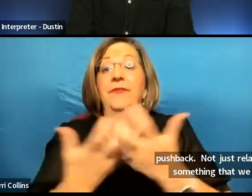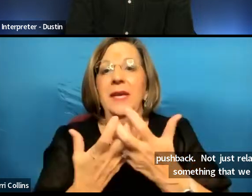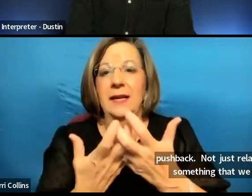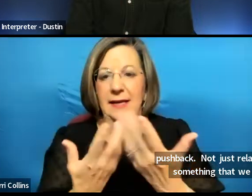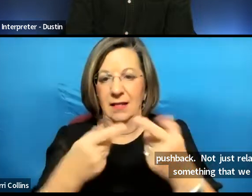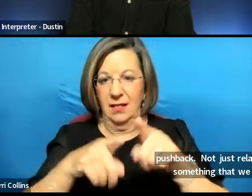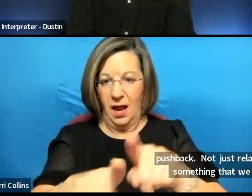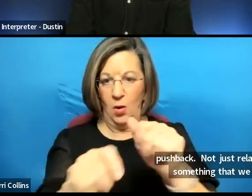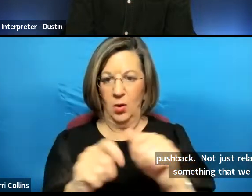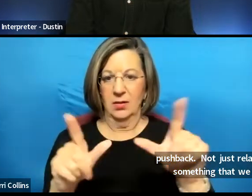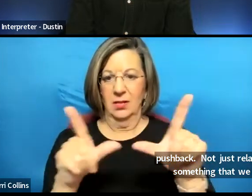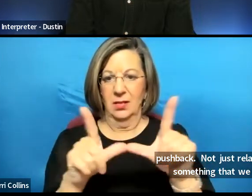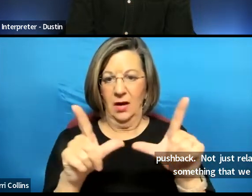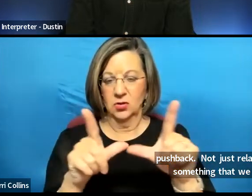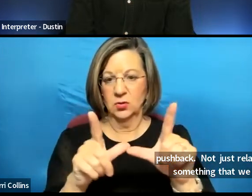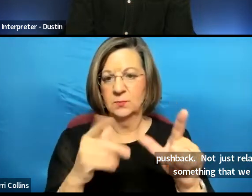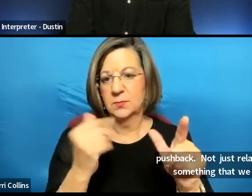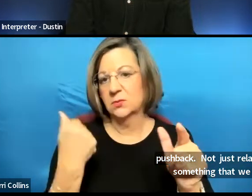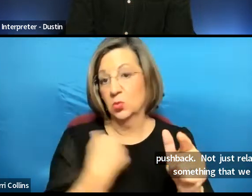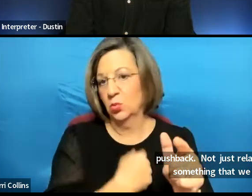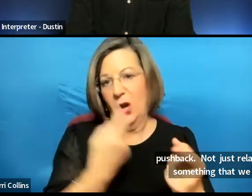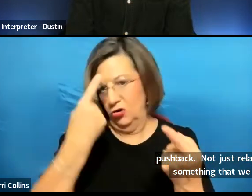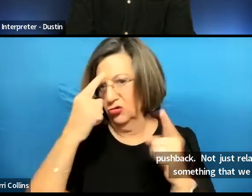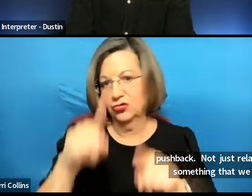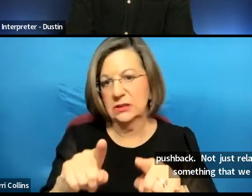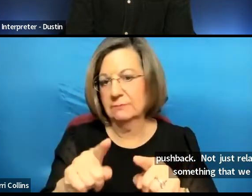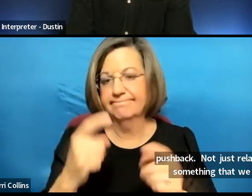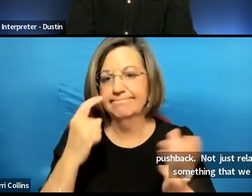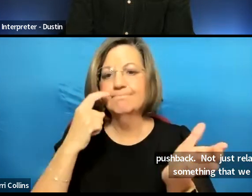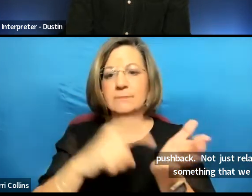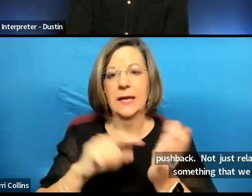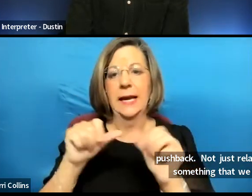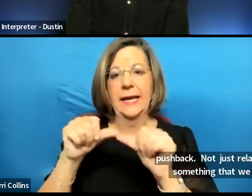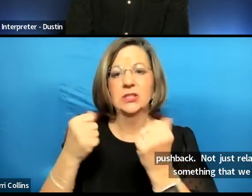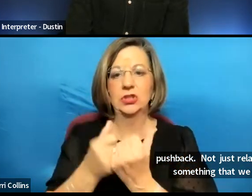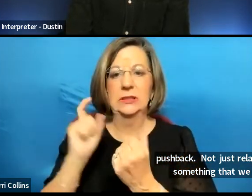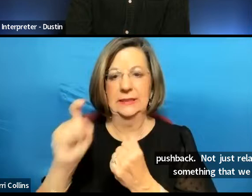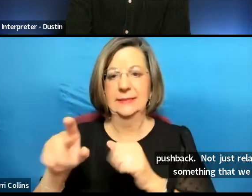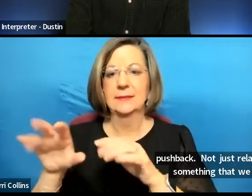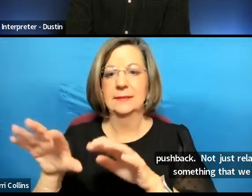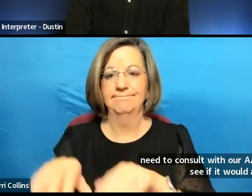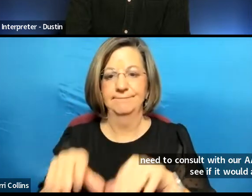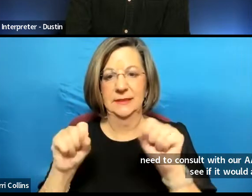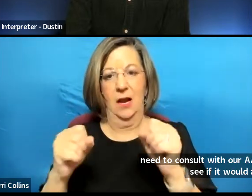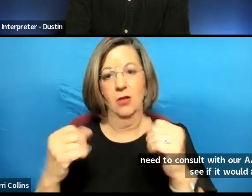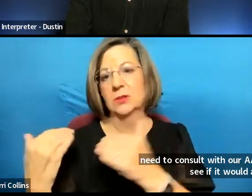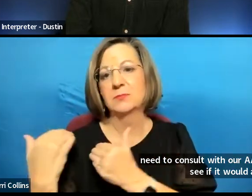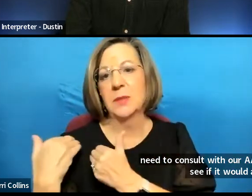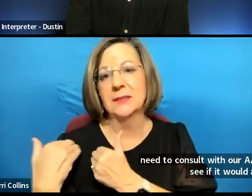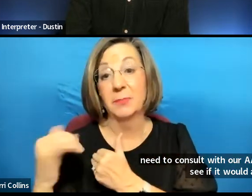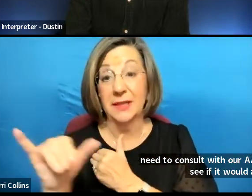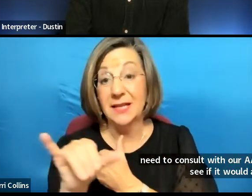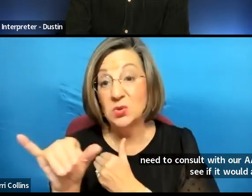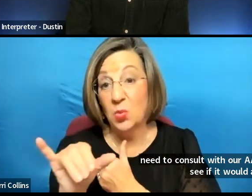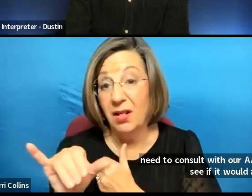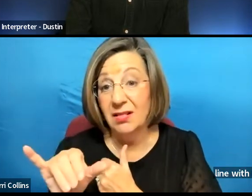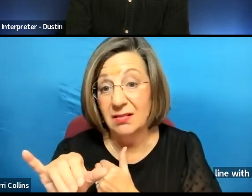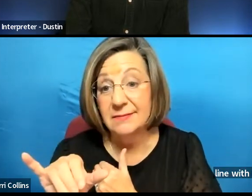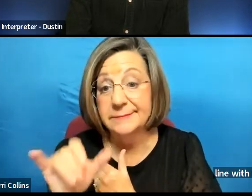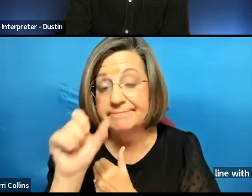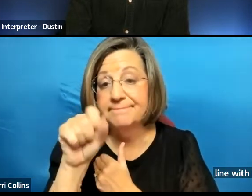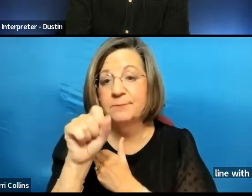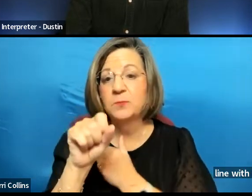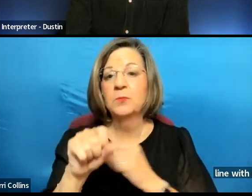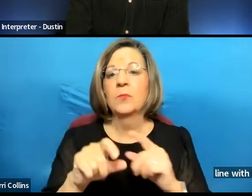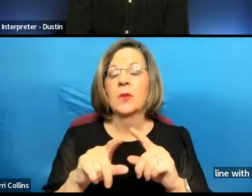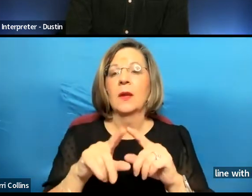so that and to see if it would actually fit and be in line with the licensure. I agree. I recognize that the agencies share